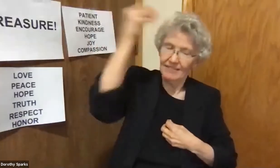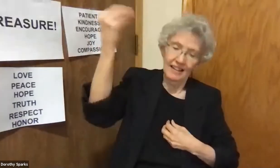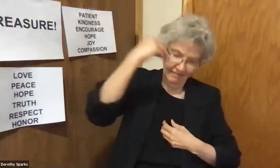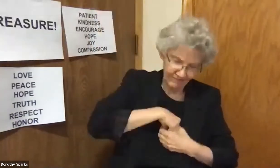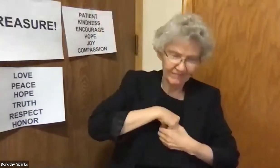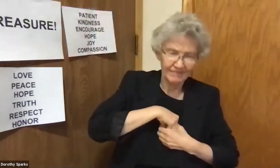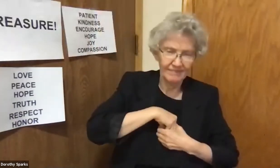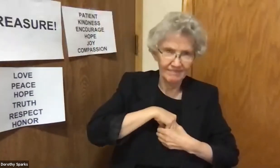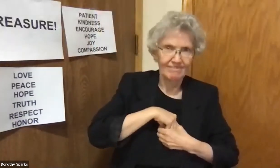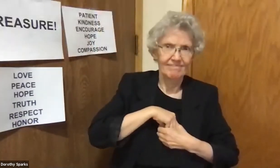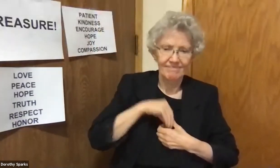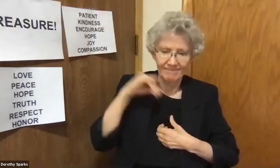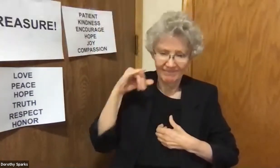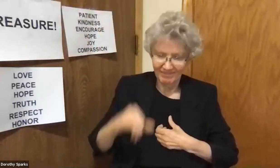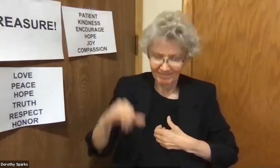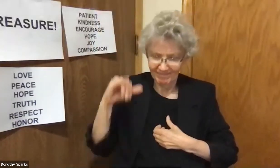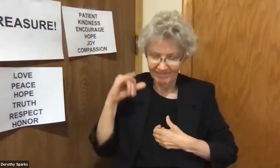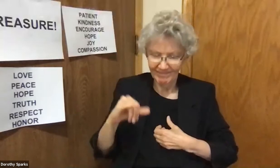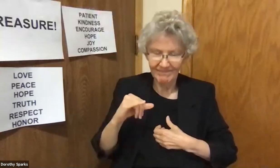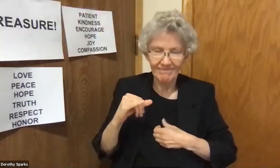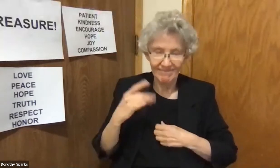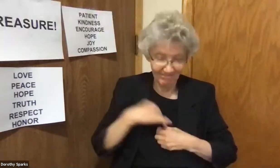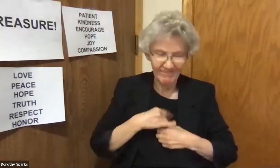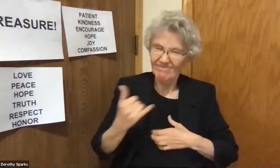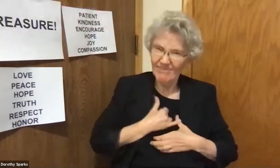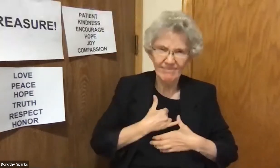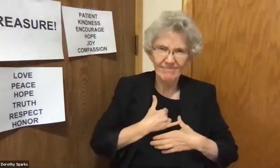our hearts and in our minds.